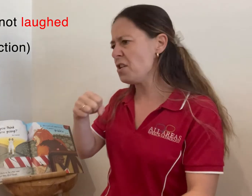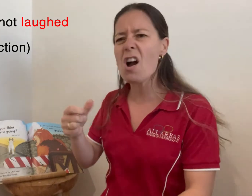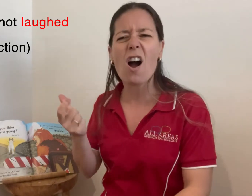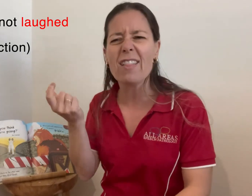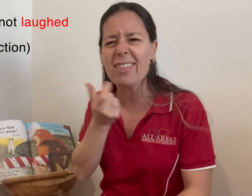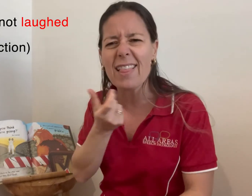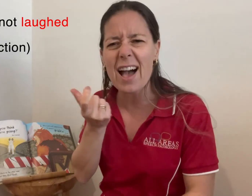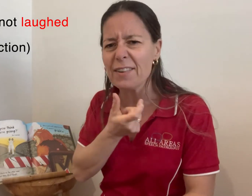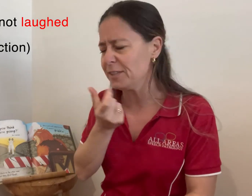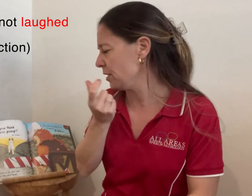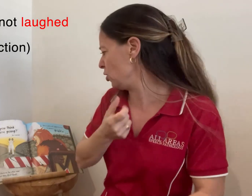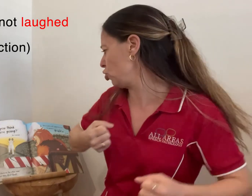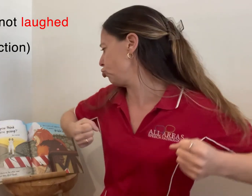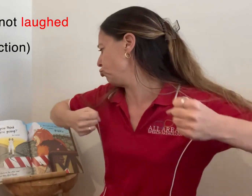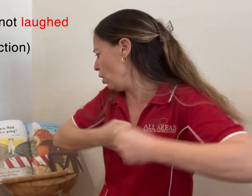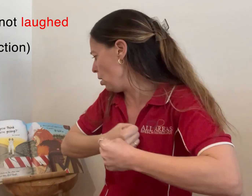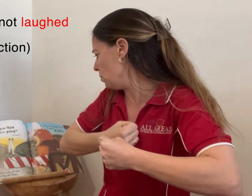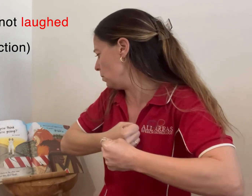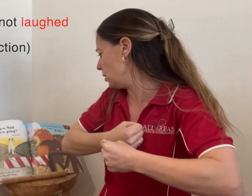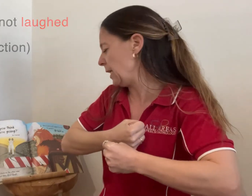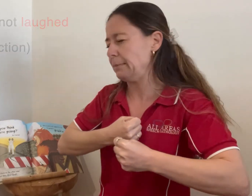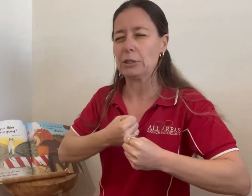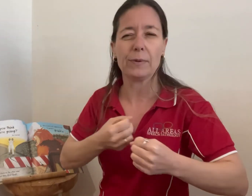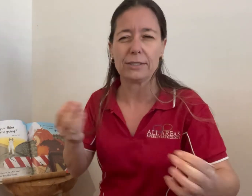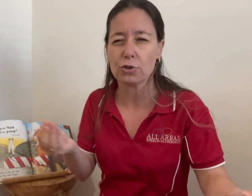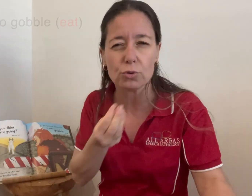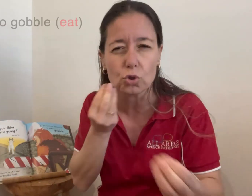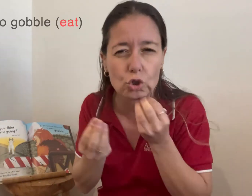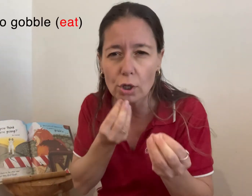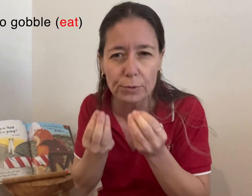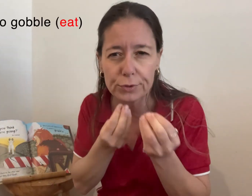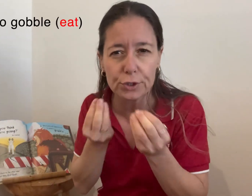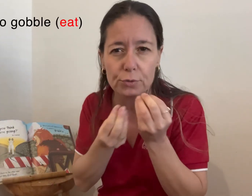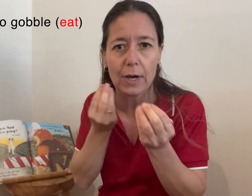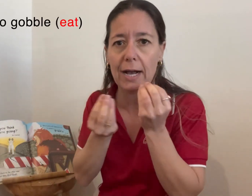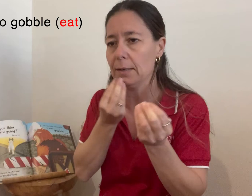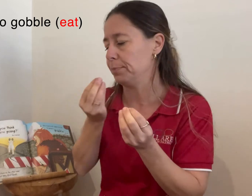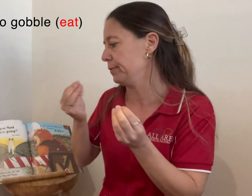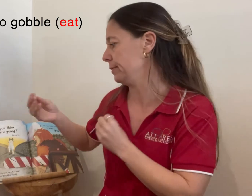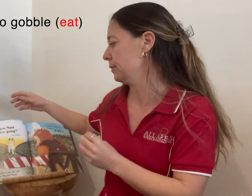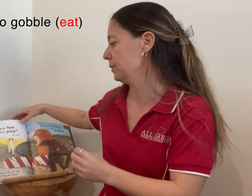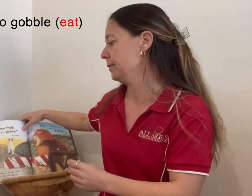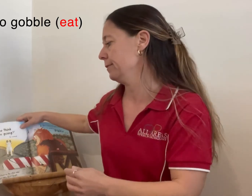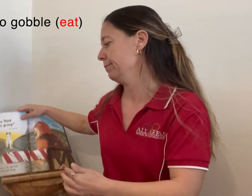not, laughed the troll. I'm going to gobble you up.